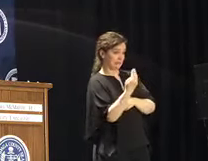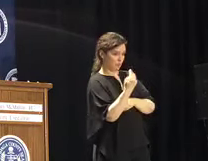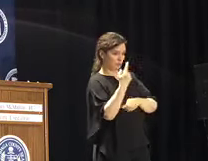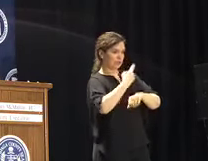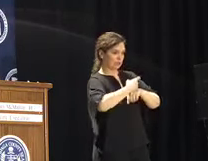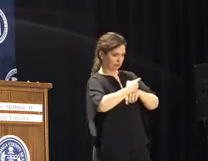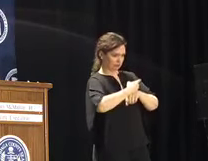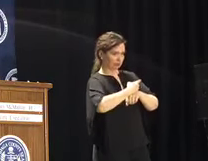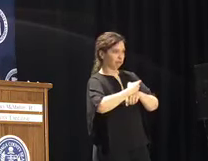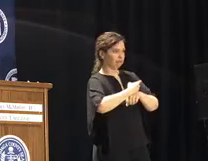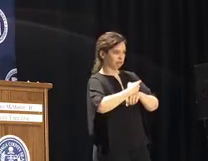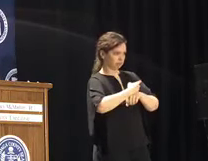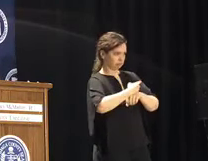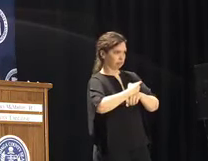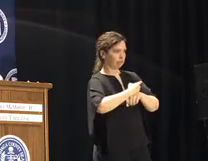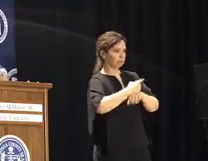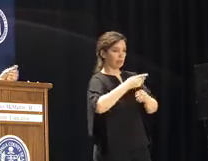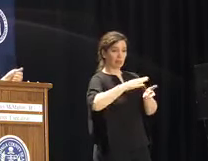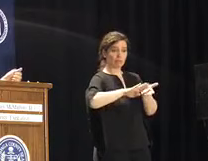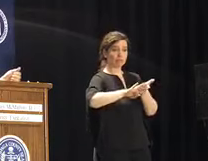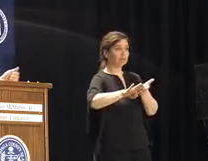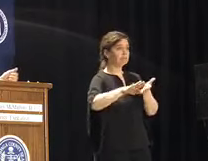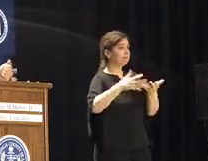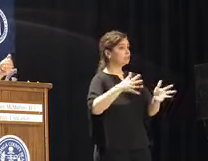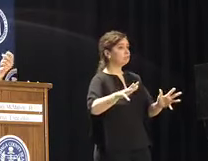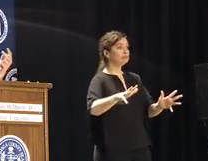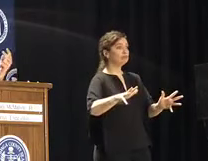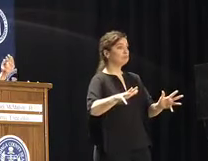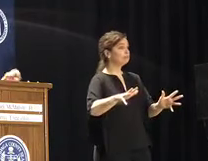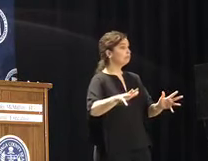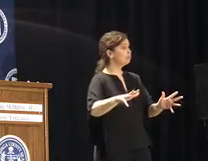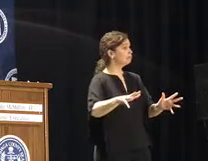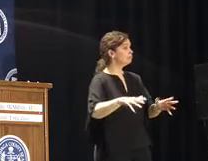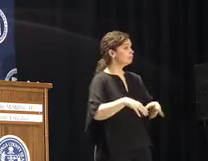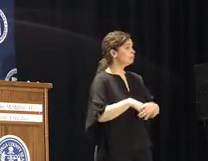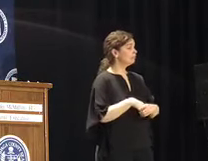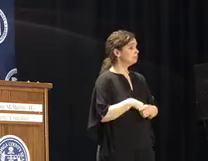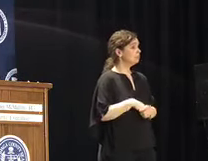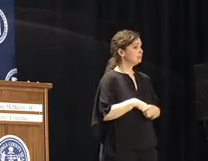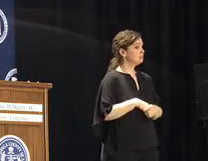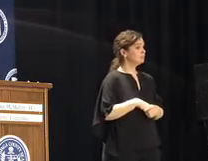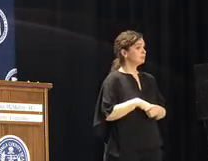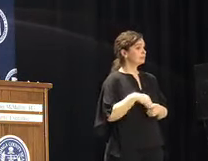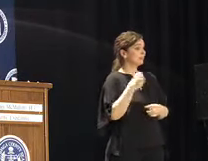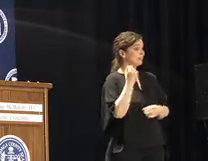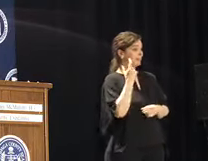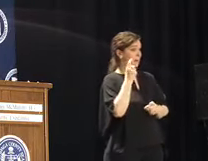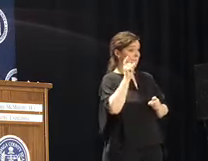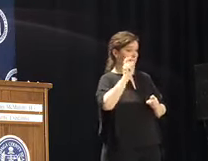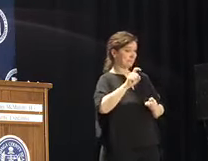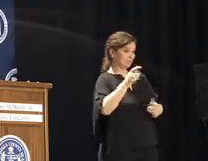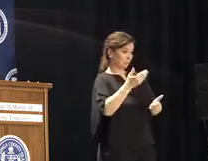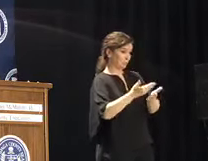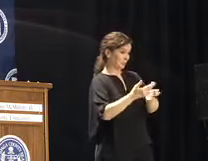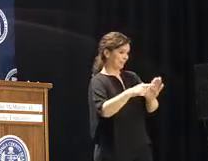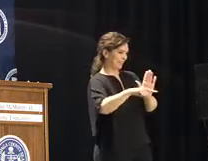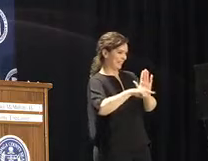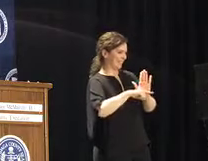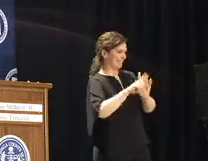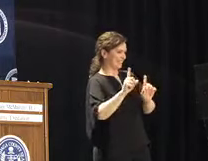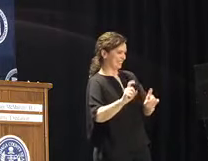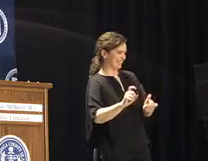have to right now get a negative test, maybe 2 negative tests, depending on what Dr. Gupta's